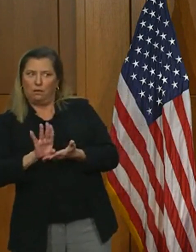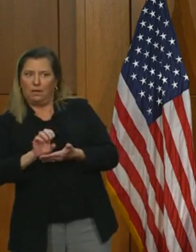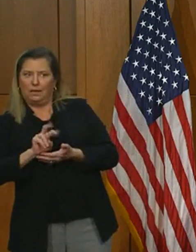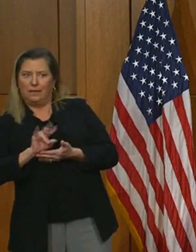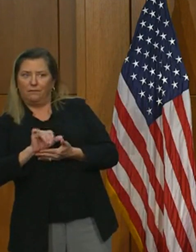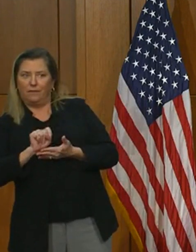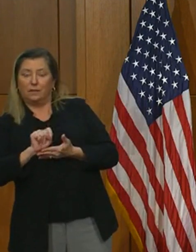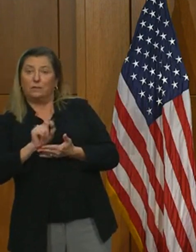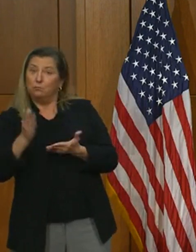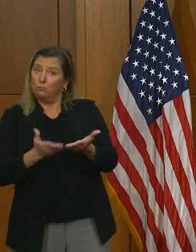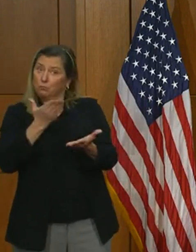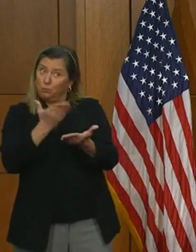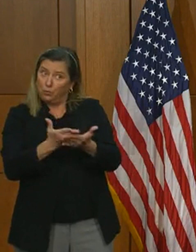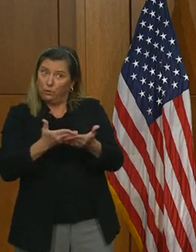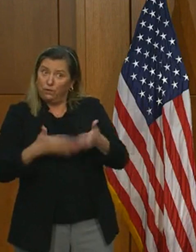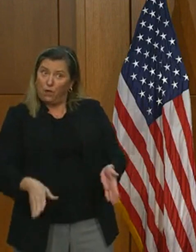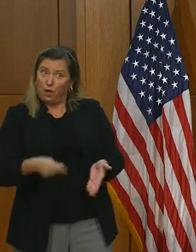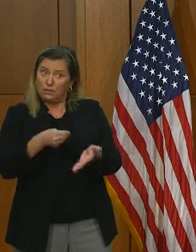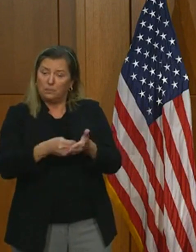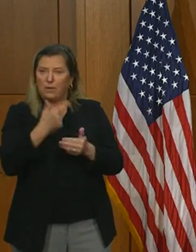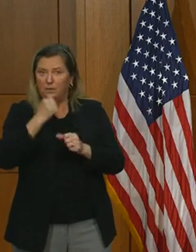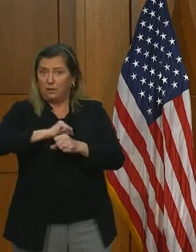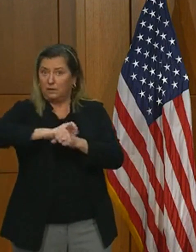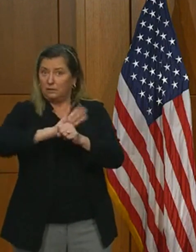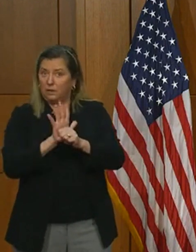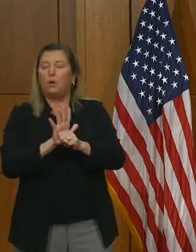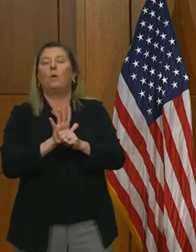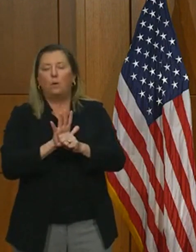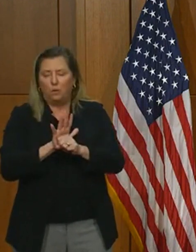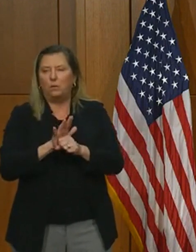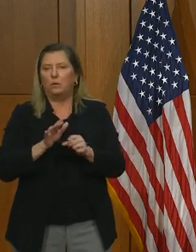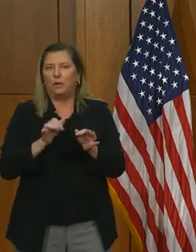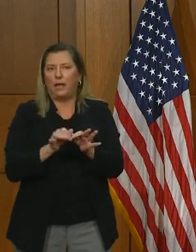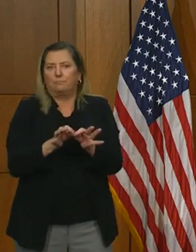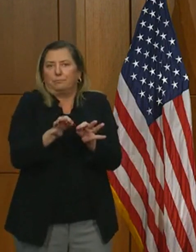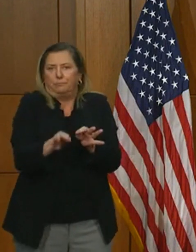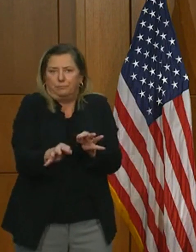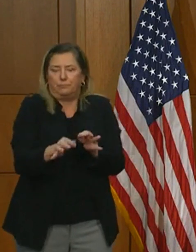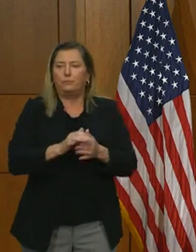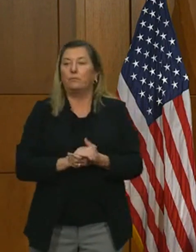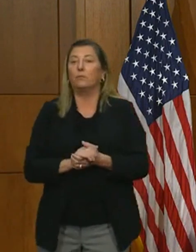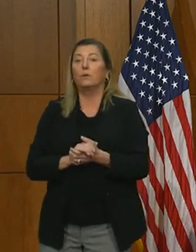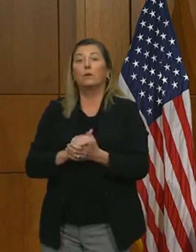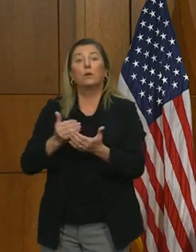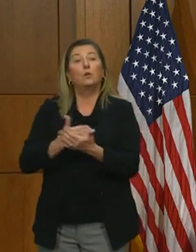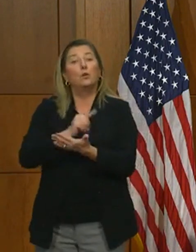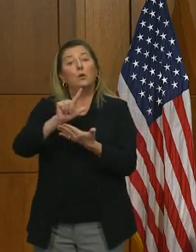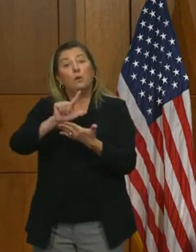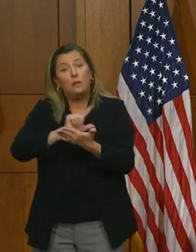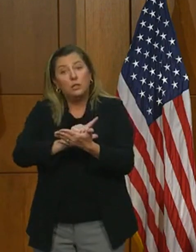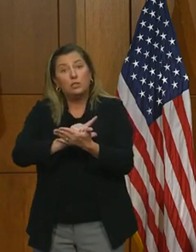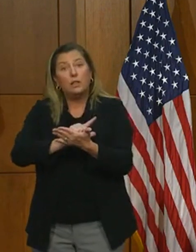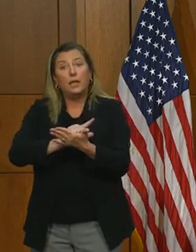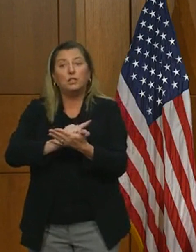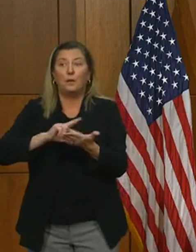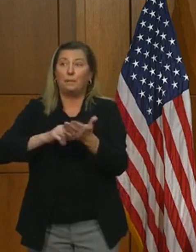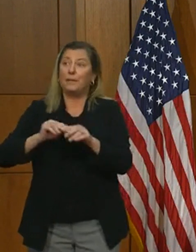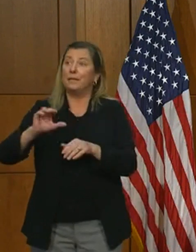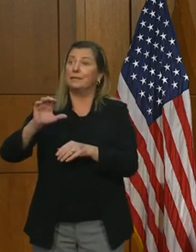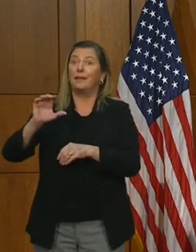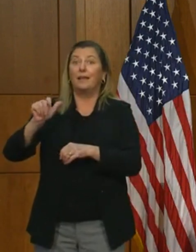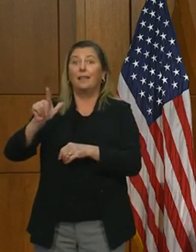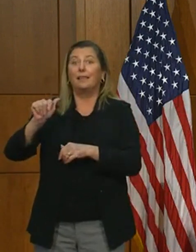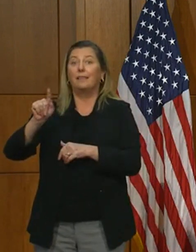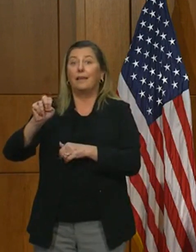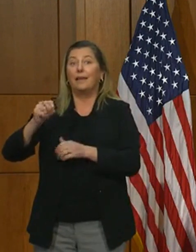lost wages due to COVID-19. New legislation caps late fees at 10%